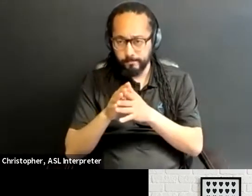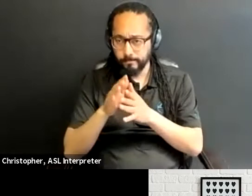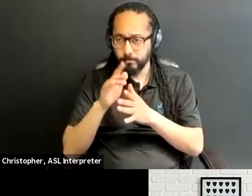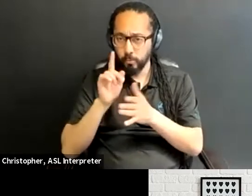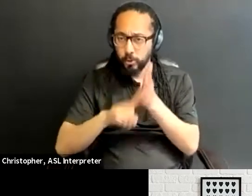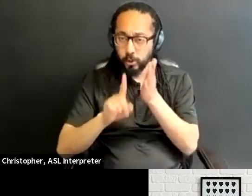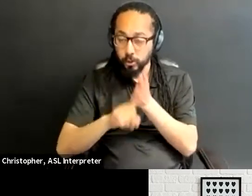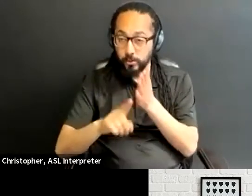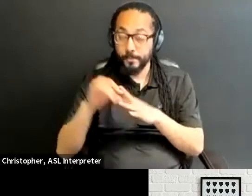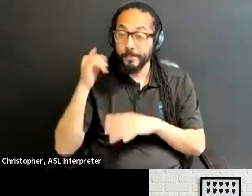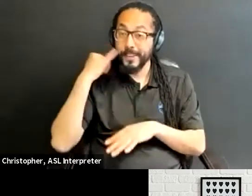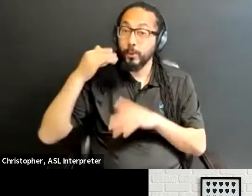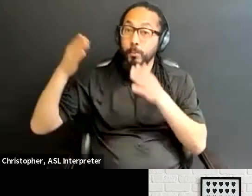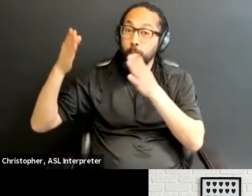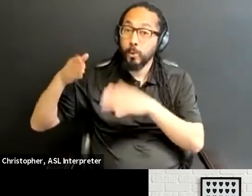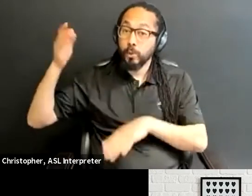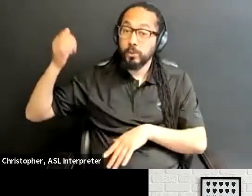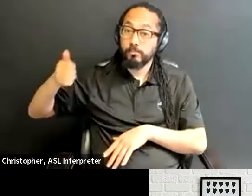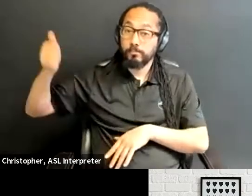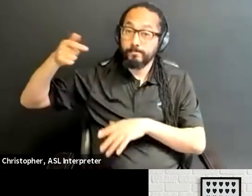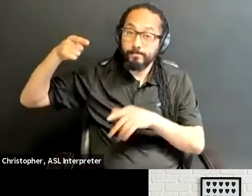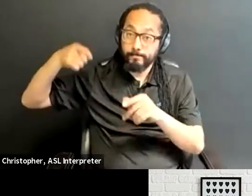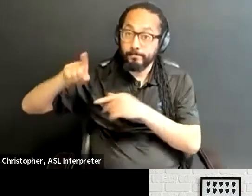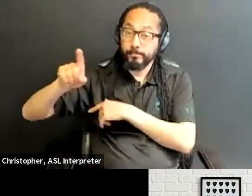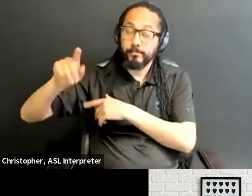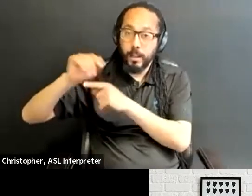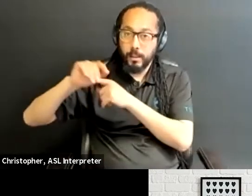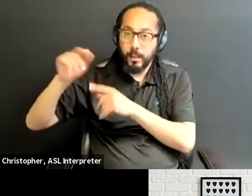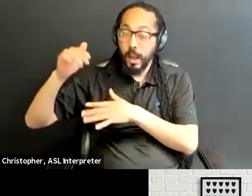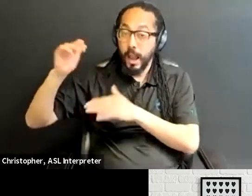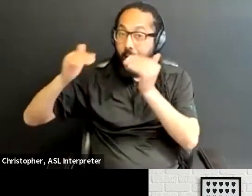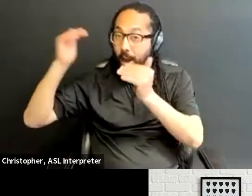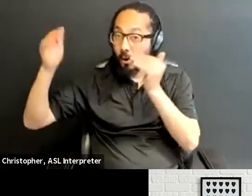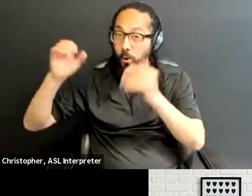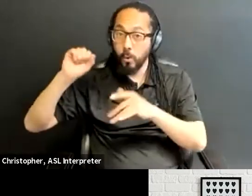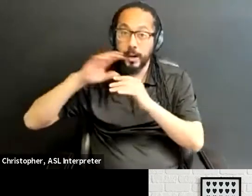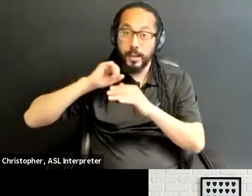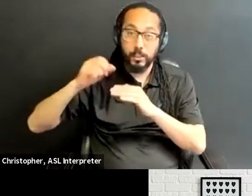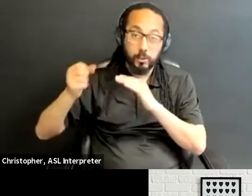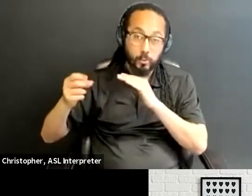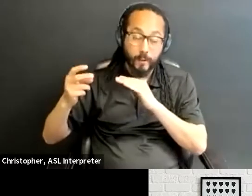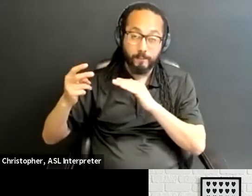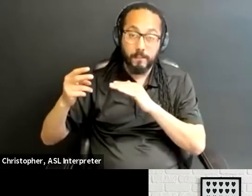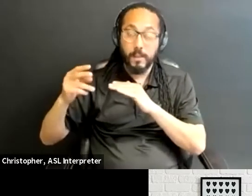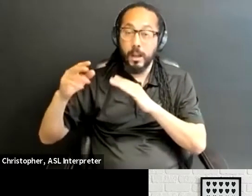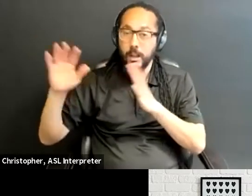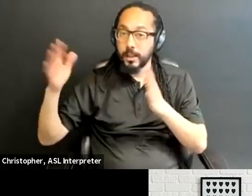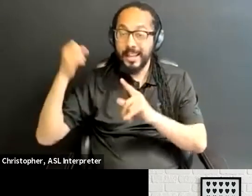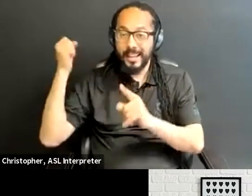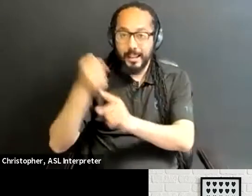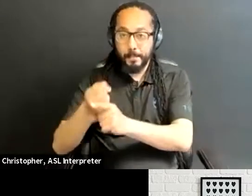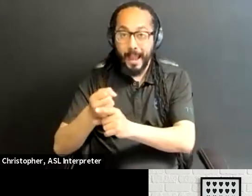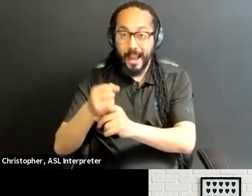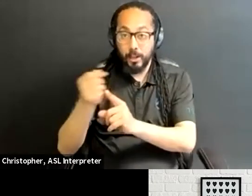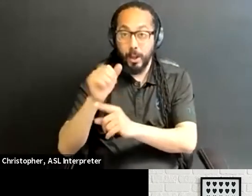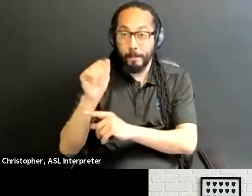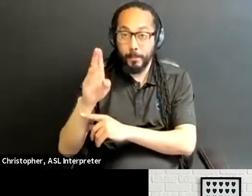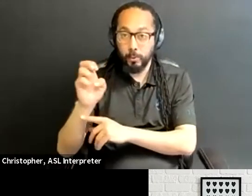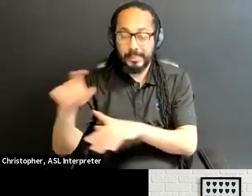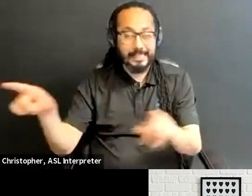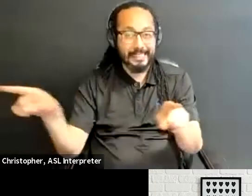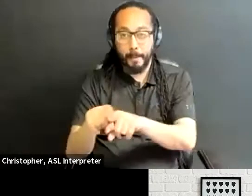an adolescent or even an under 12, that the impact of the abuse is the same. So, some people